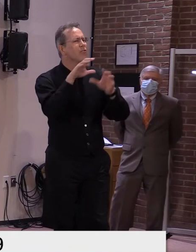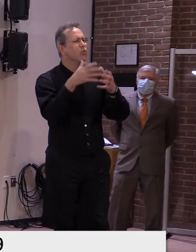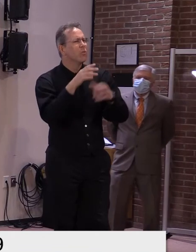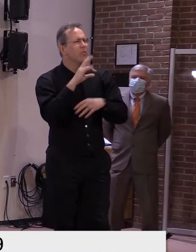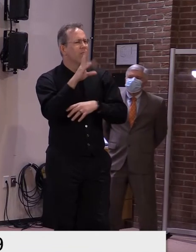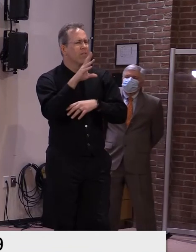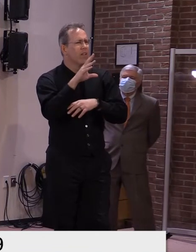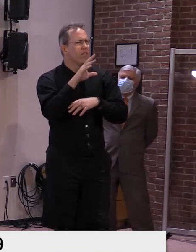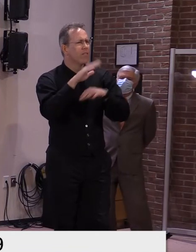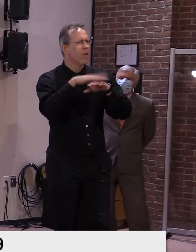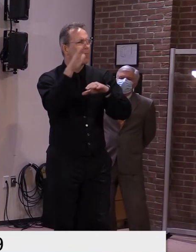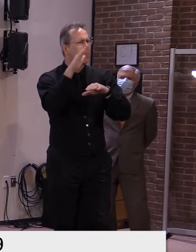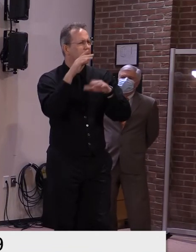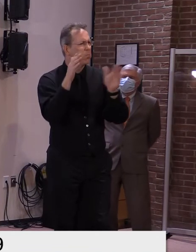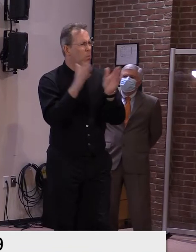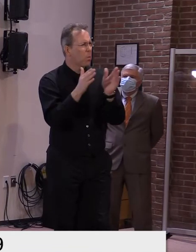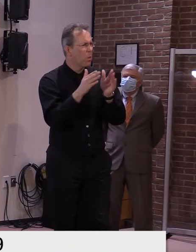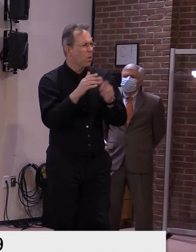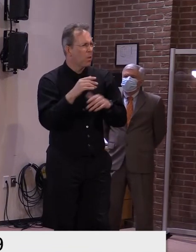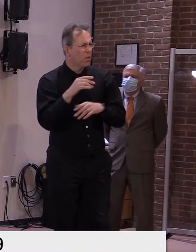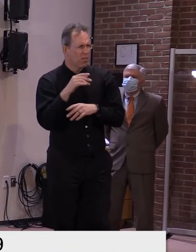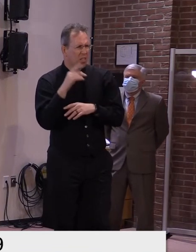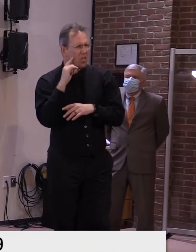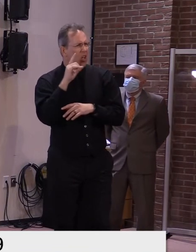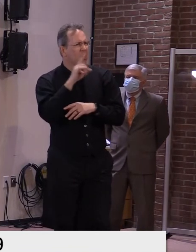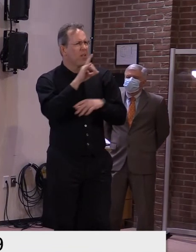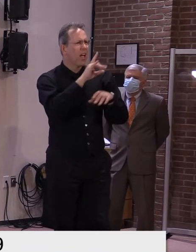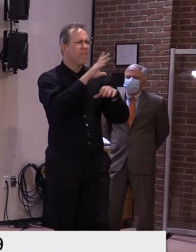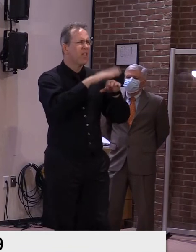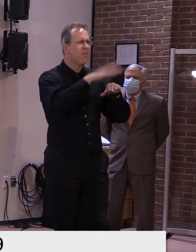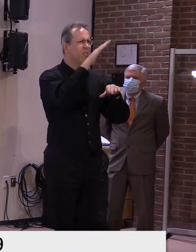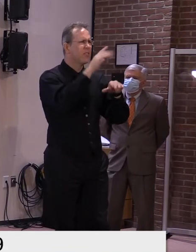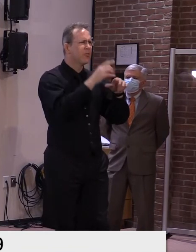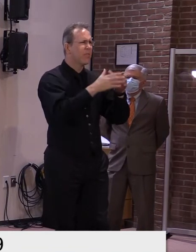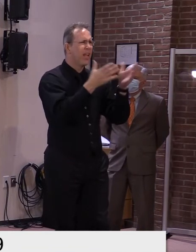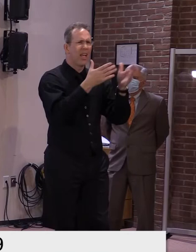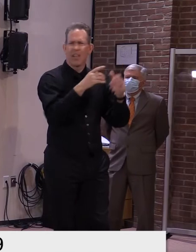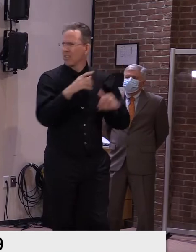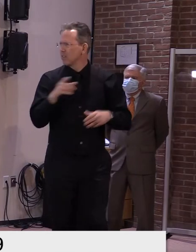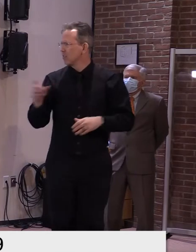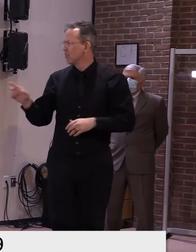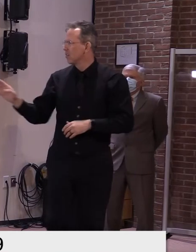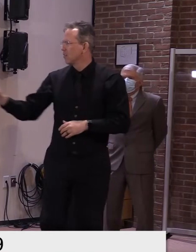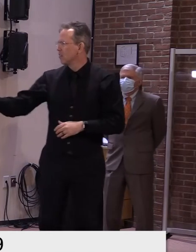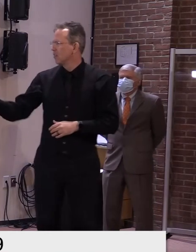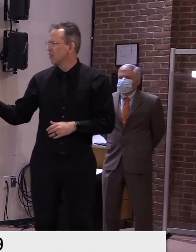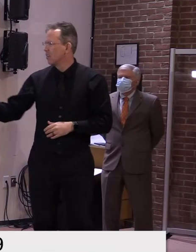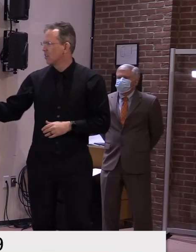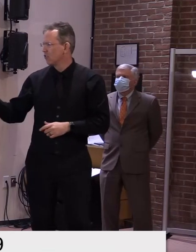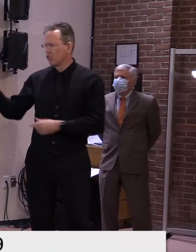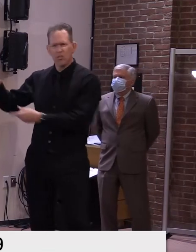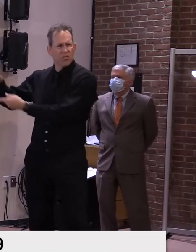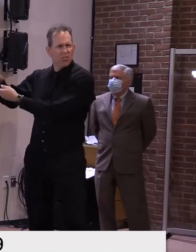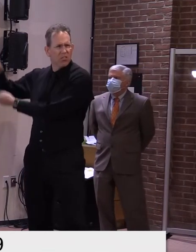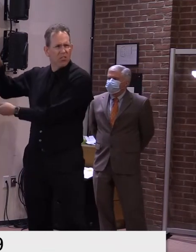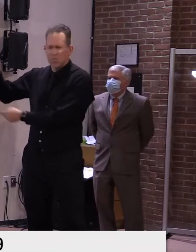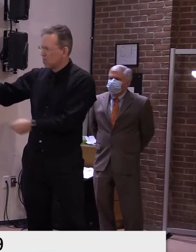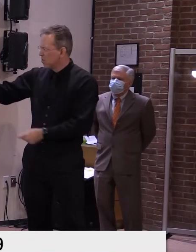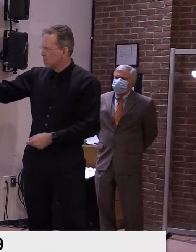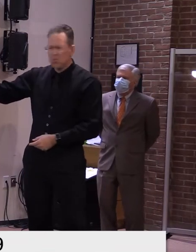they've been eligible the longest, would be the highest. Or is it just a difference in the size of those groups? I don't know.